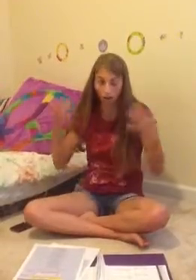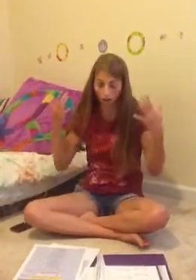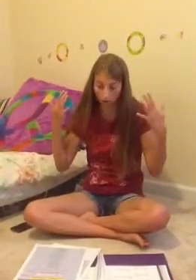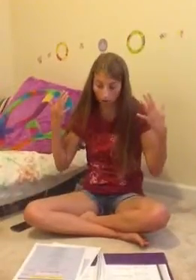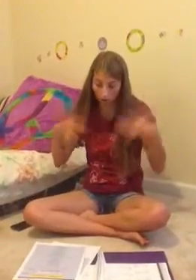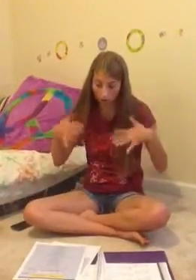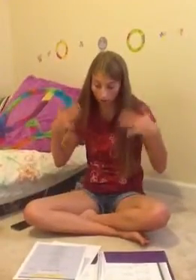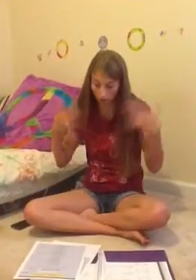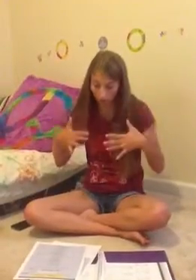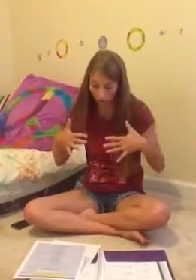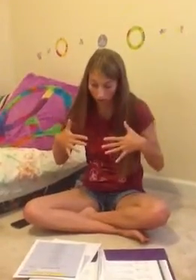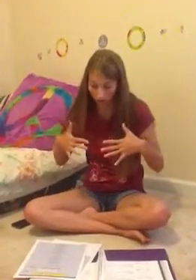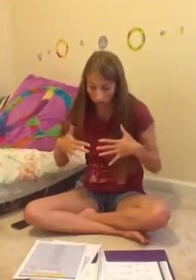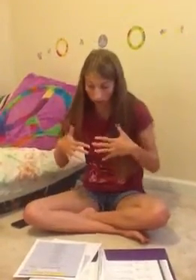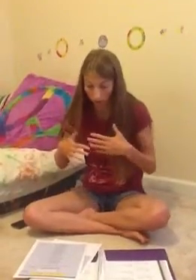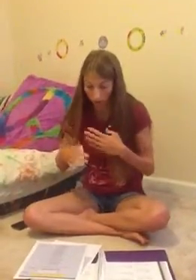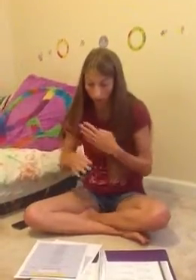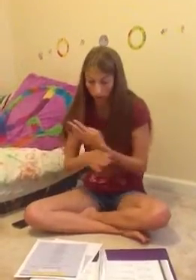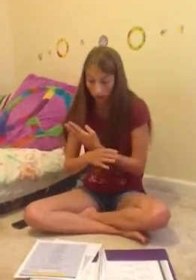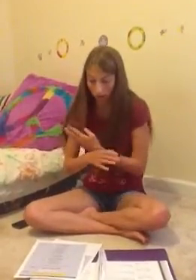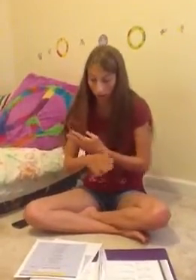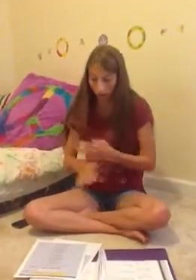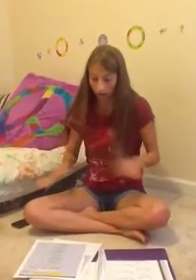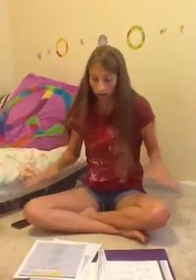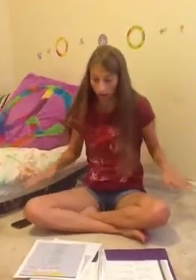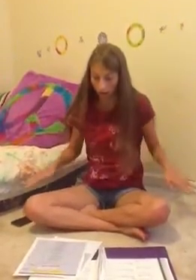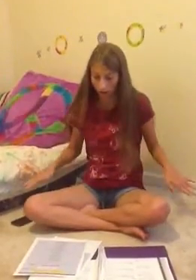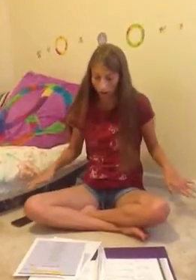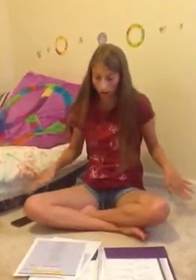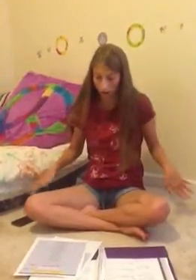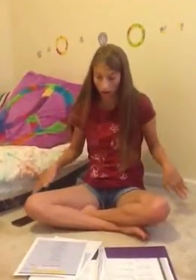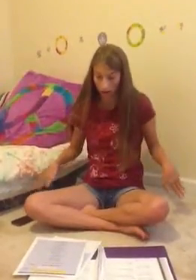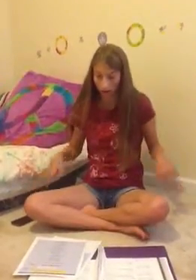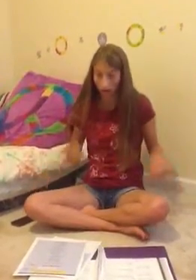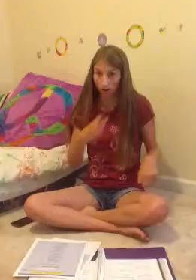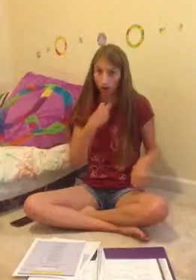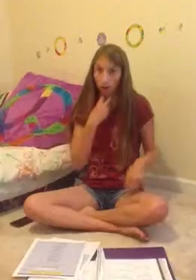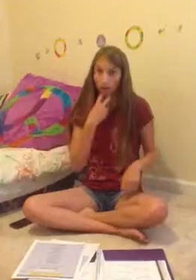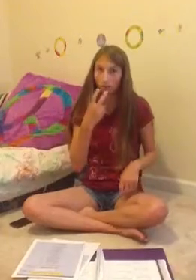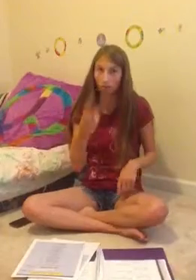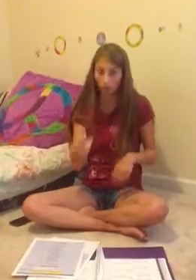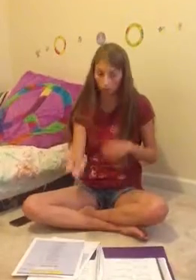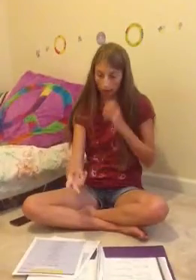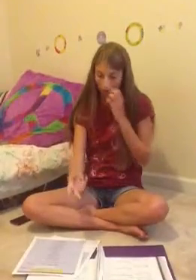then overwhelm and you cannot hear your voice.